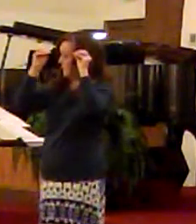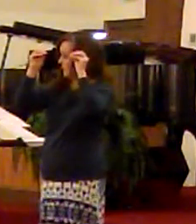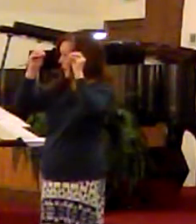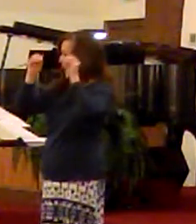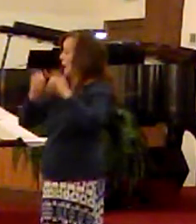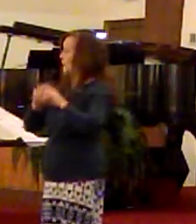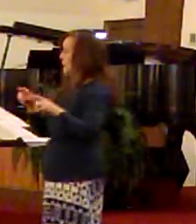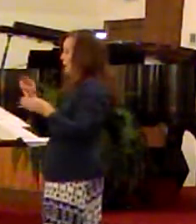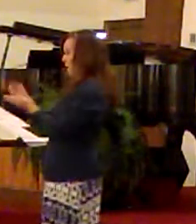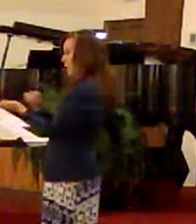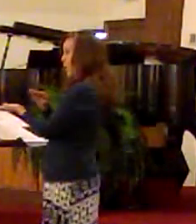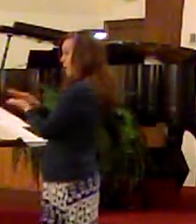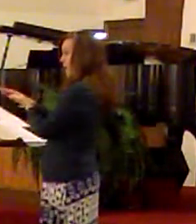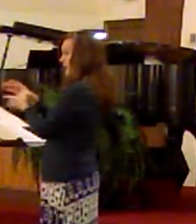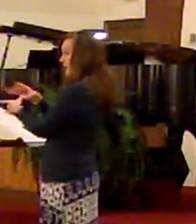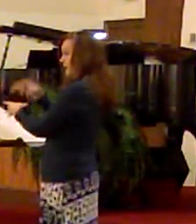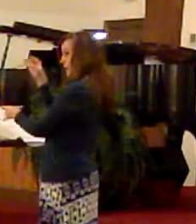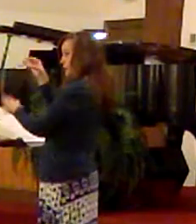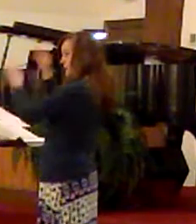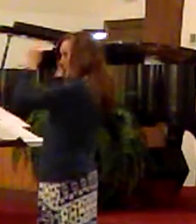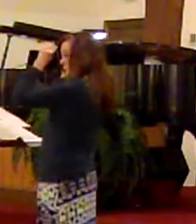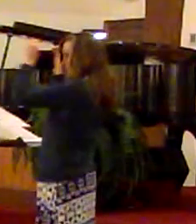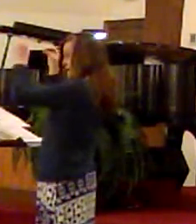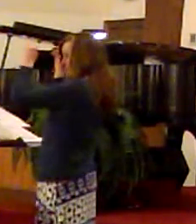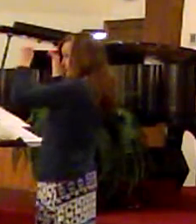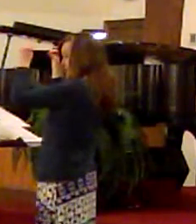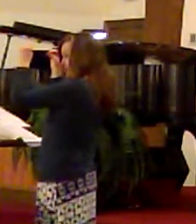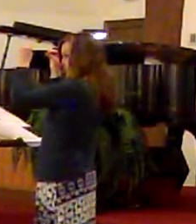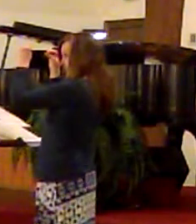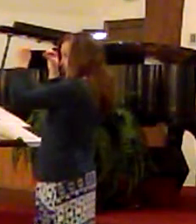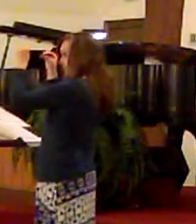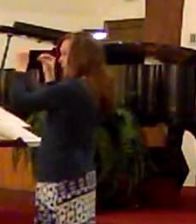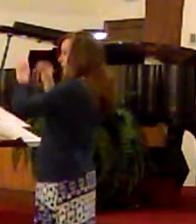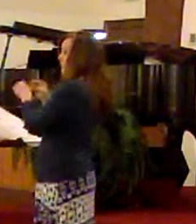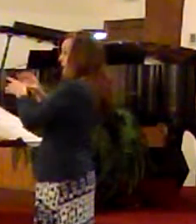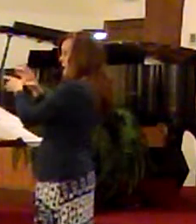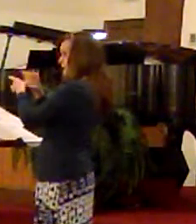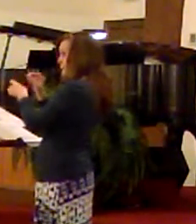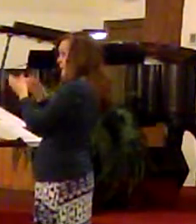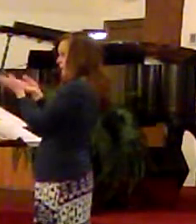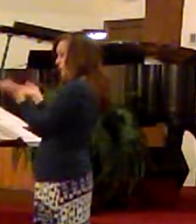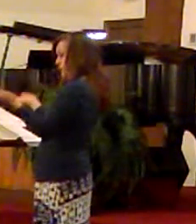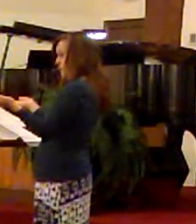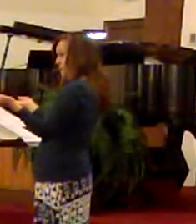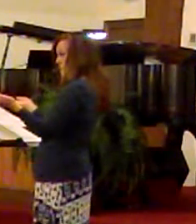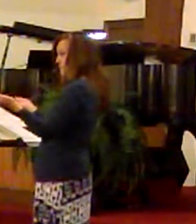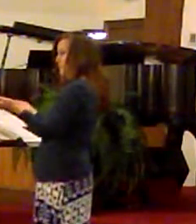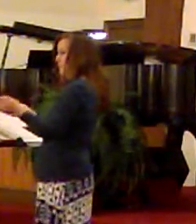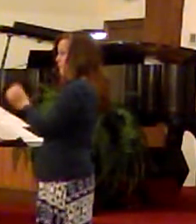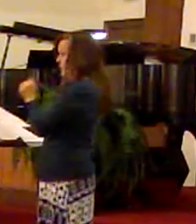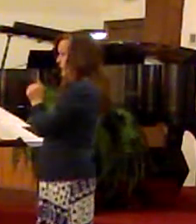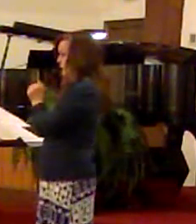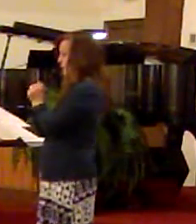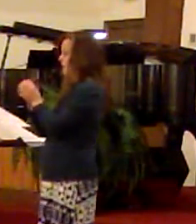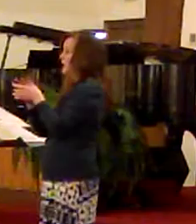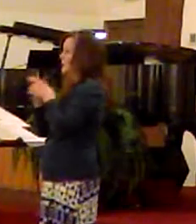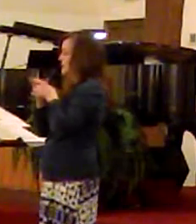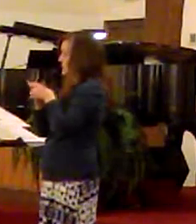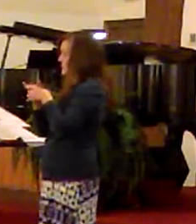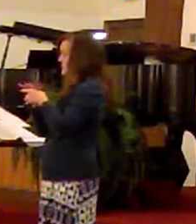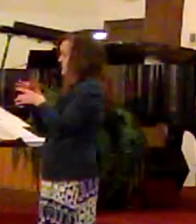Holy Ghost teacheth, comparing spiritual things with spiritual. Taking the Word of God